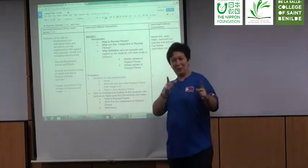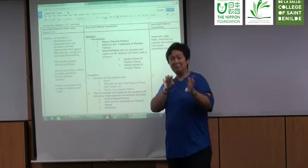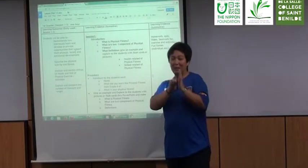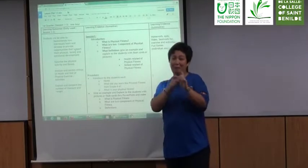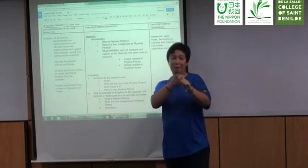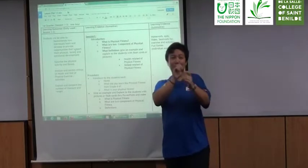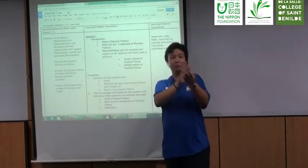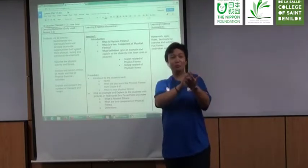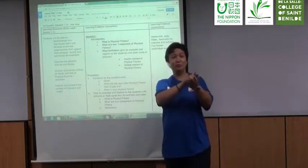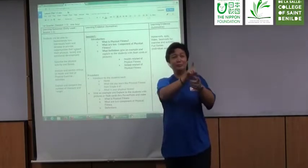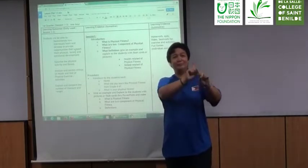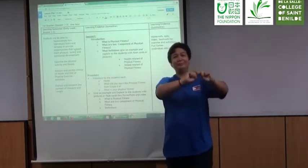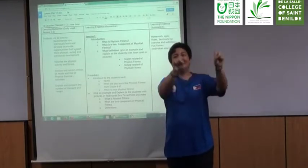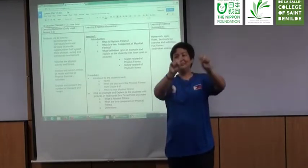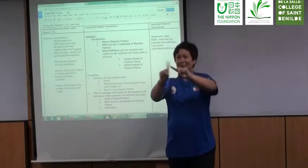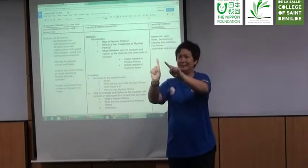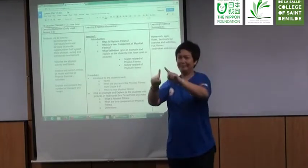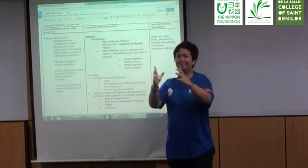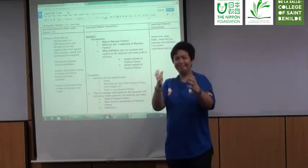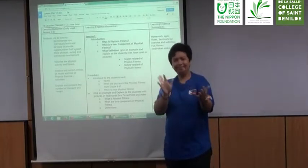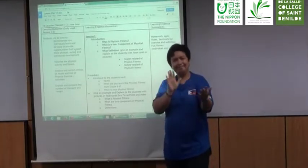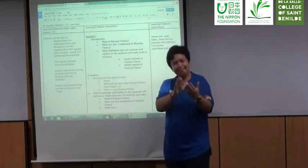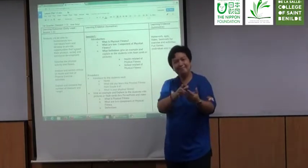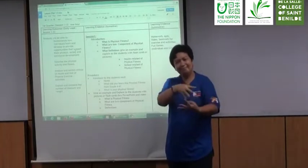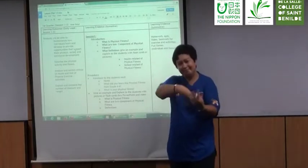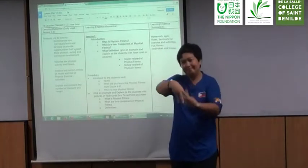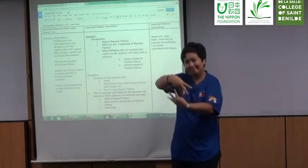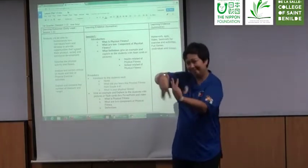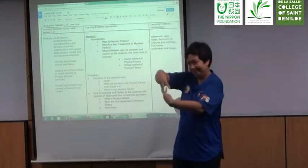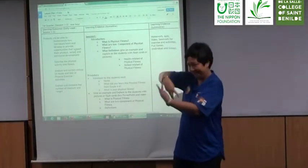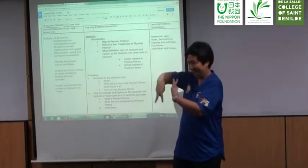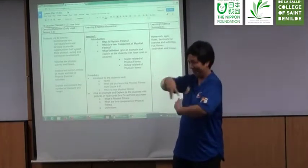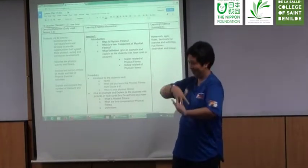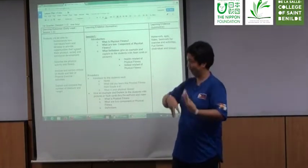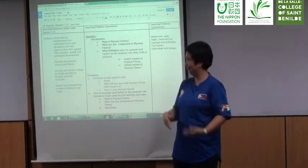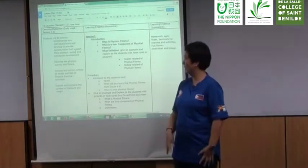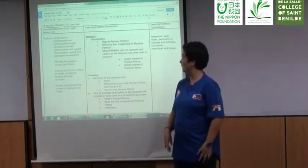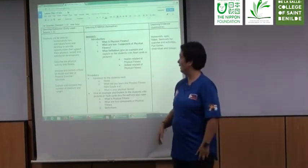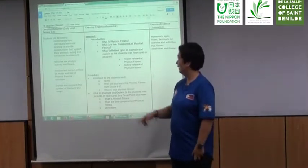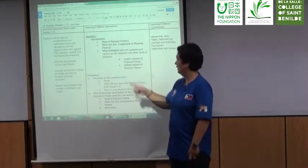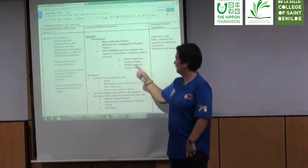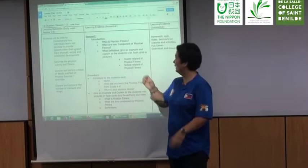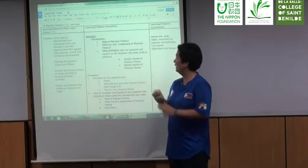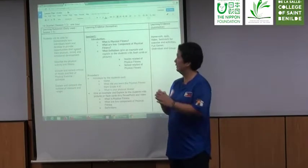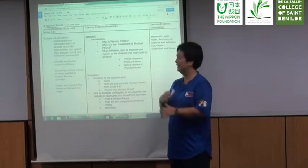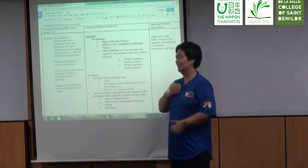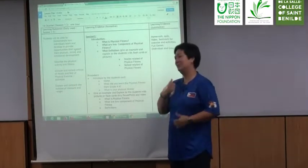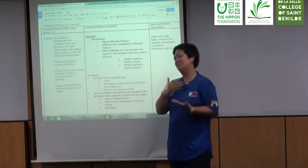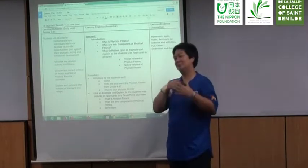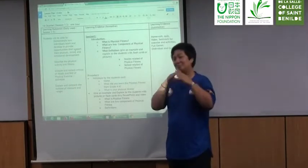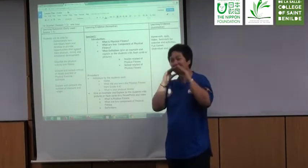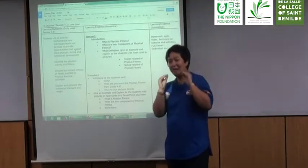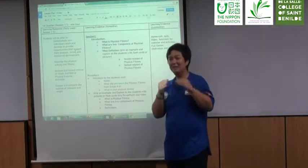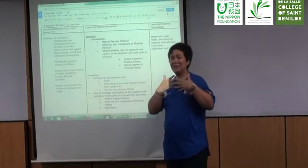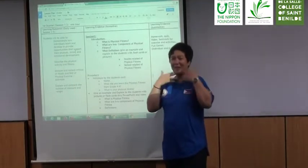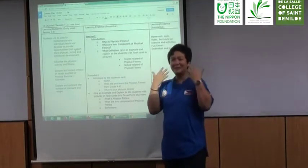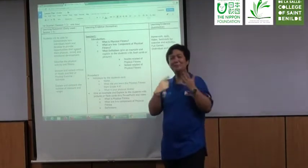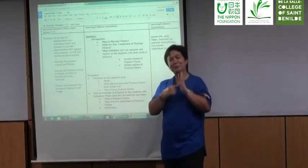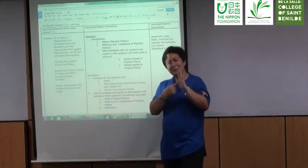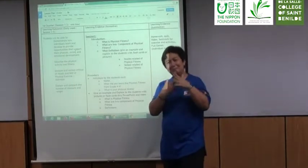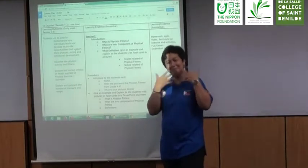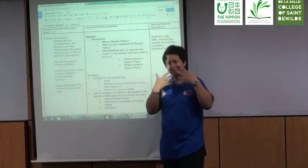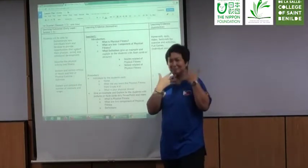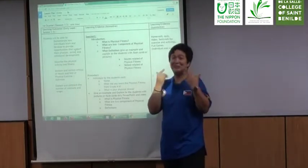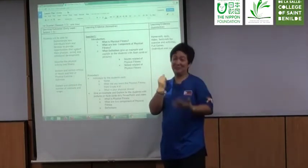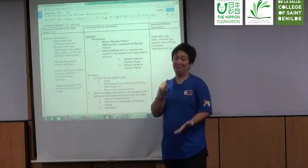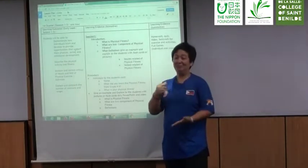one. So really do a little socialization. Knowing that these students come from various schools, we really want to get them interacting